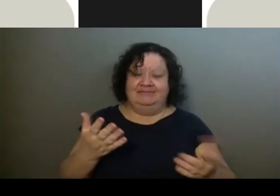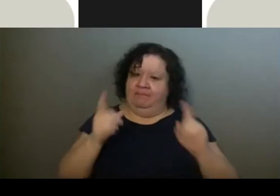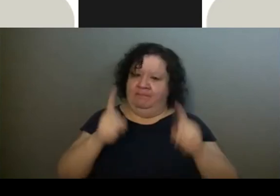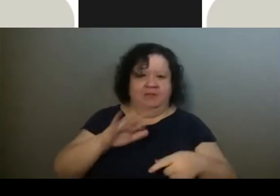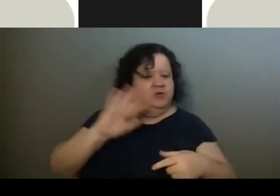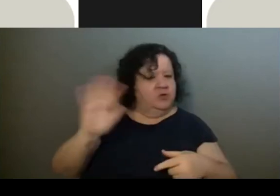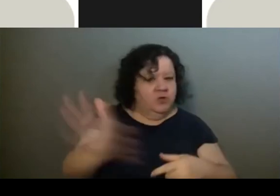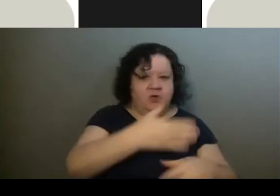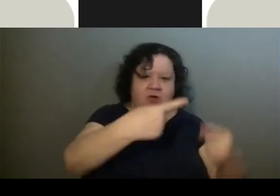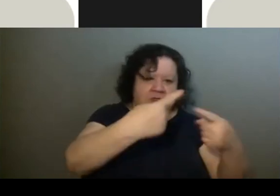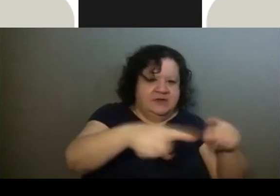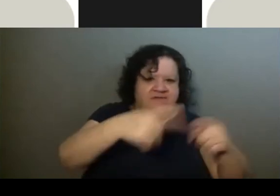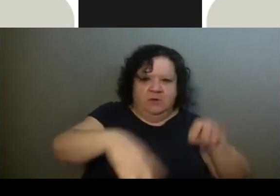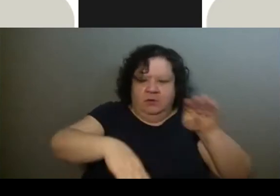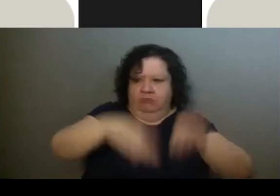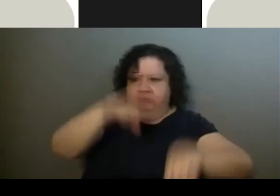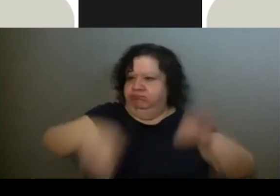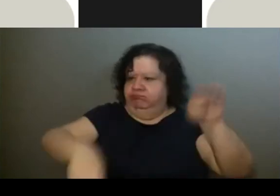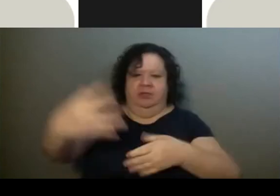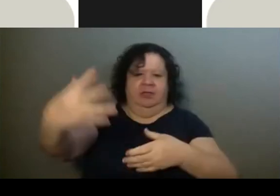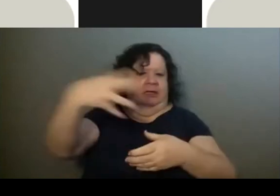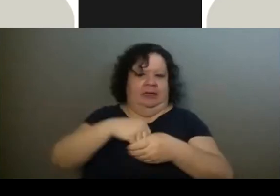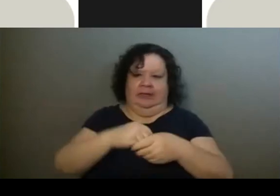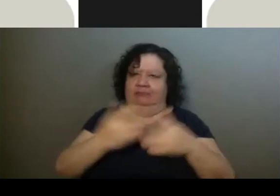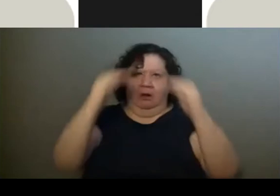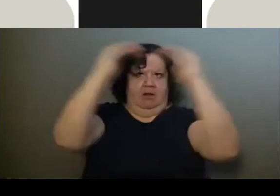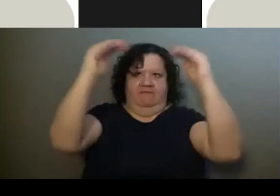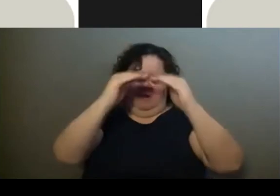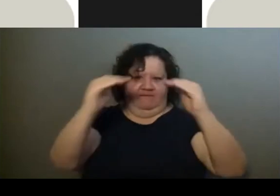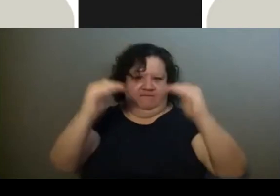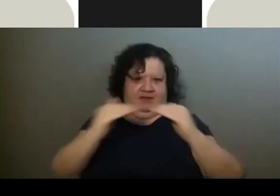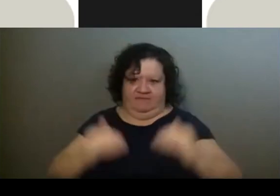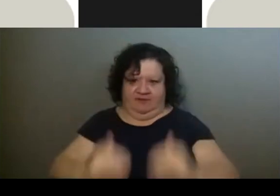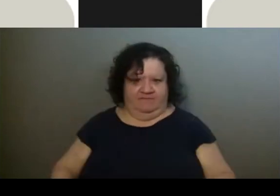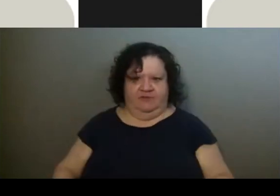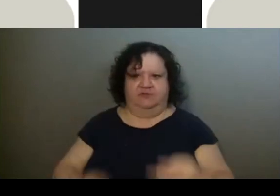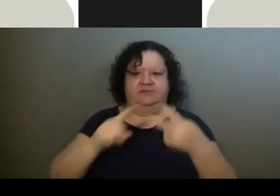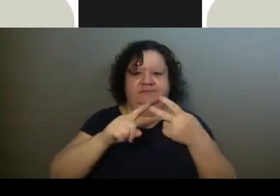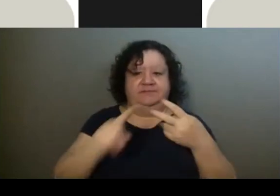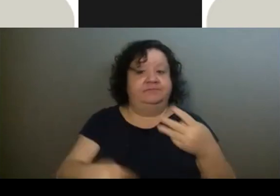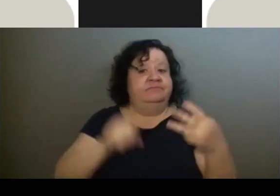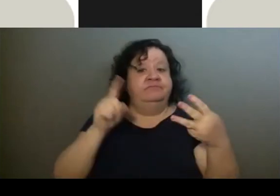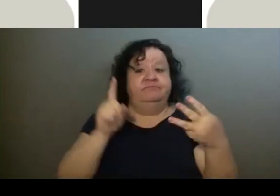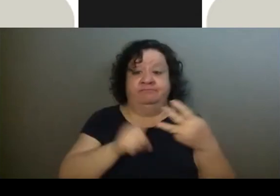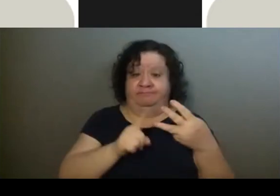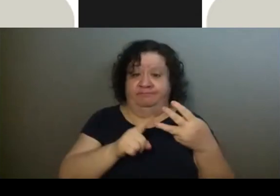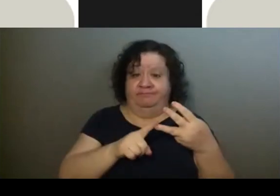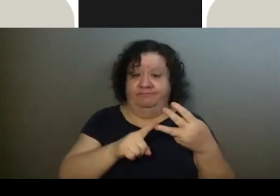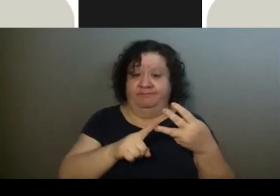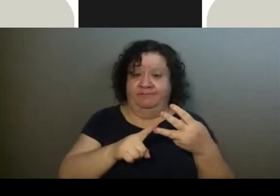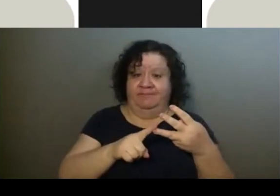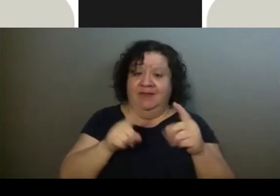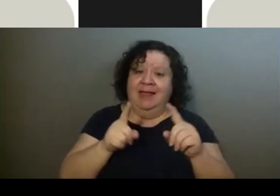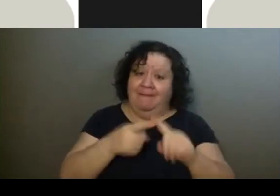there are progress, there's been progress over the years, but there still remains a significant journey in